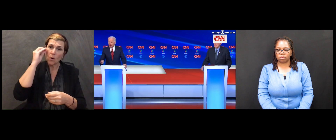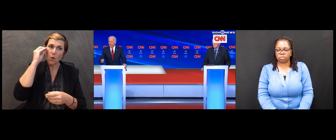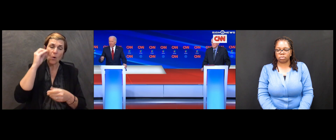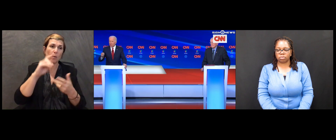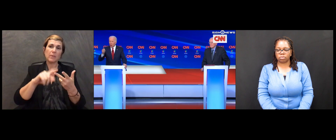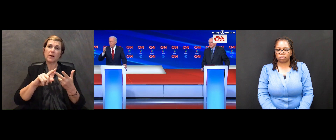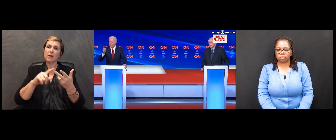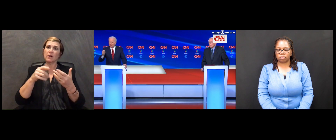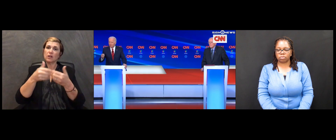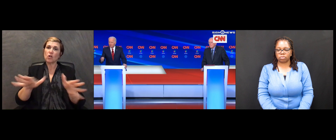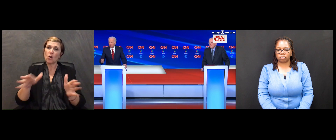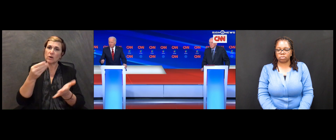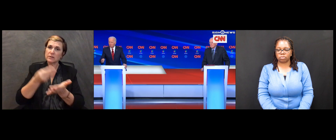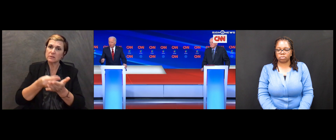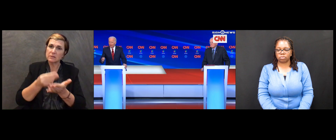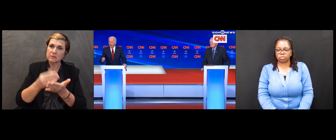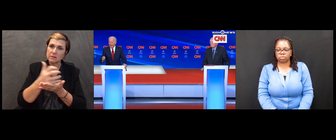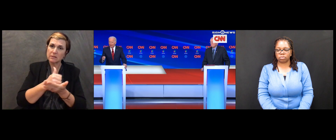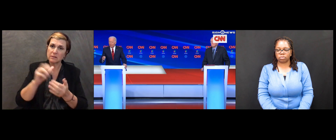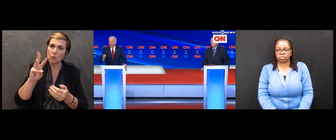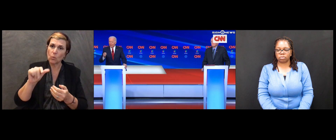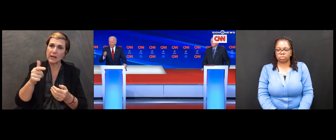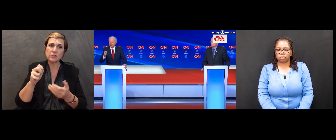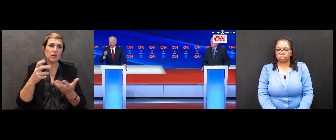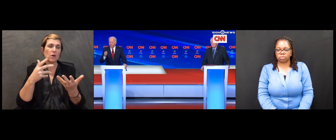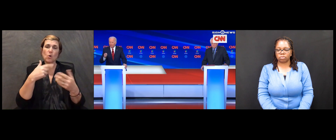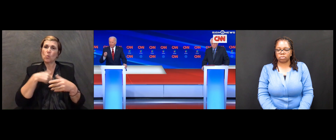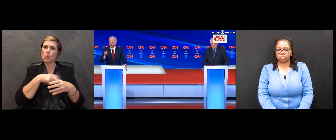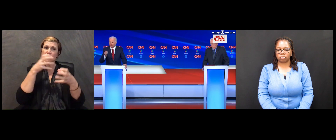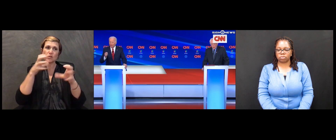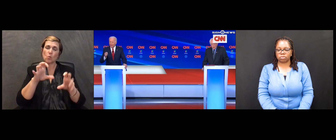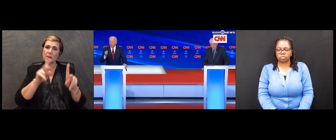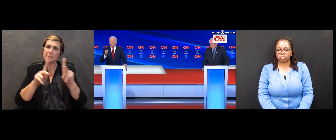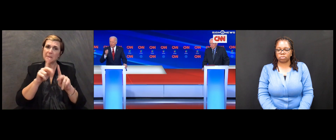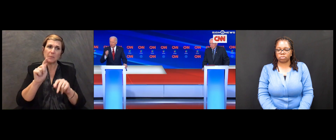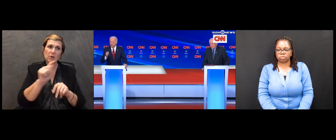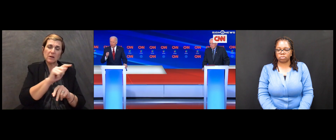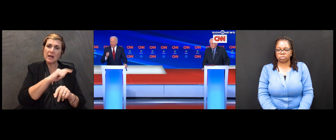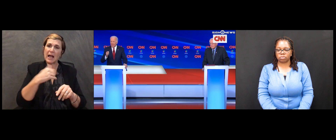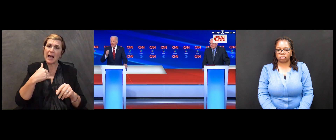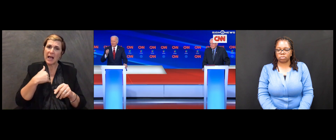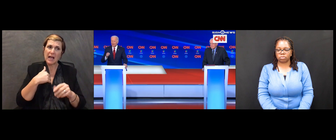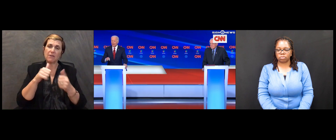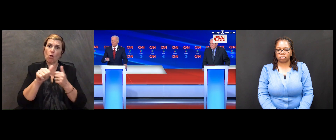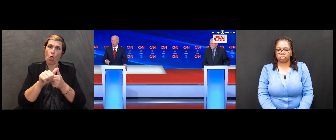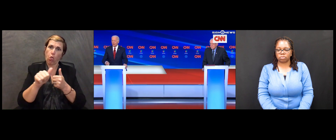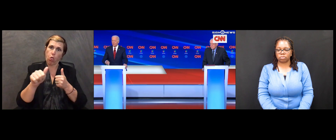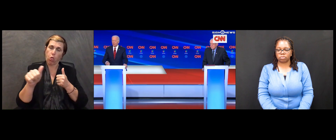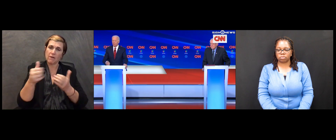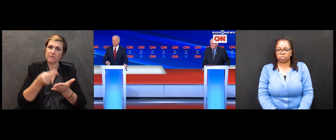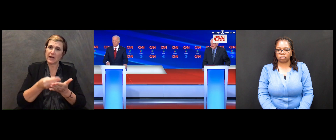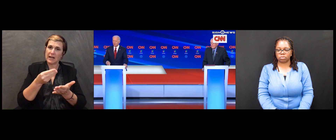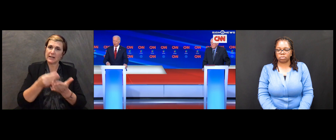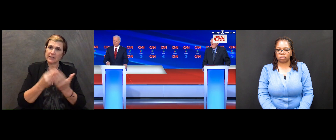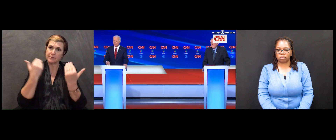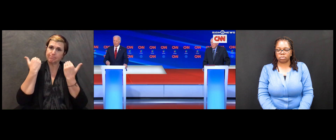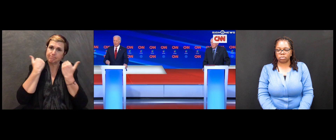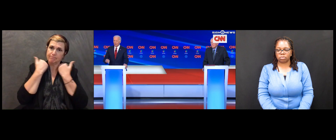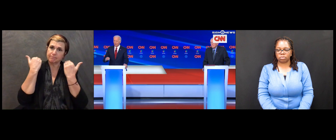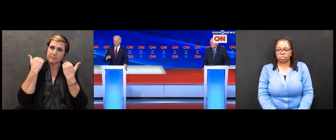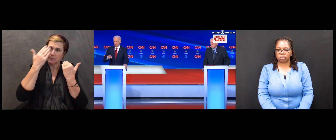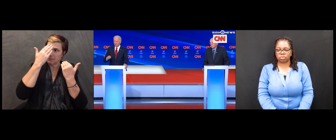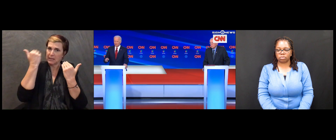their paycheck. No one is in a position where they have a significant financial disability as a consequence of this